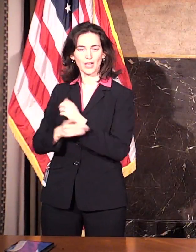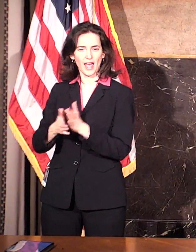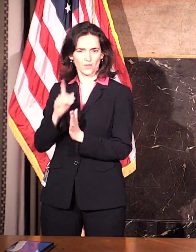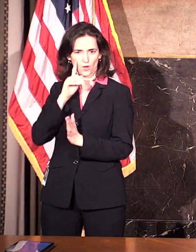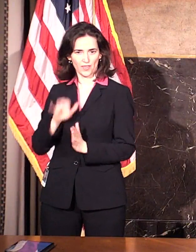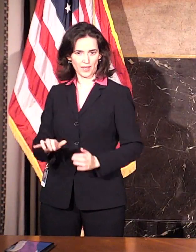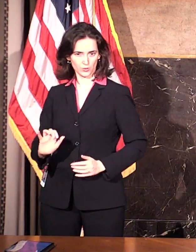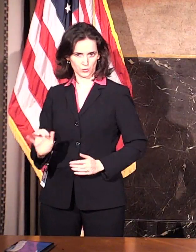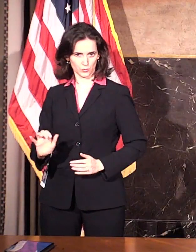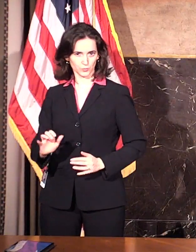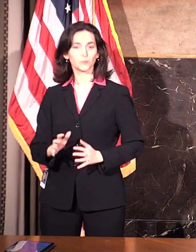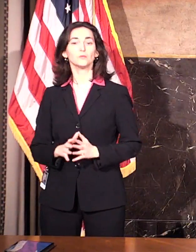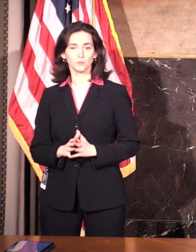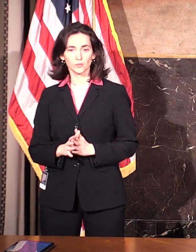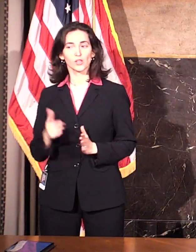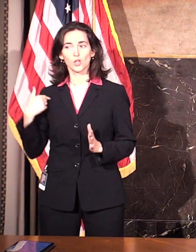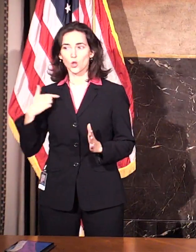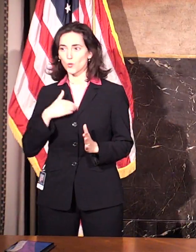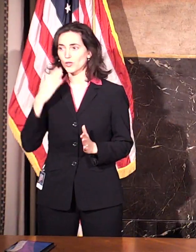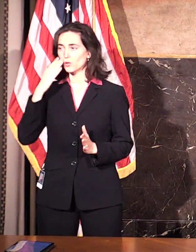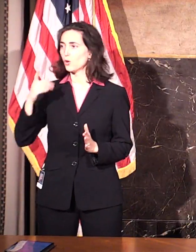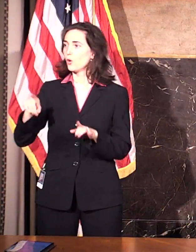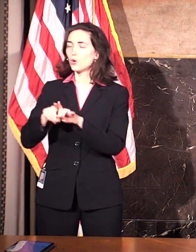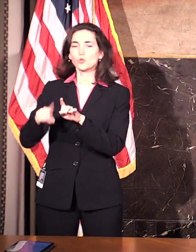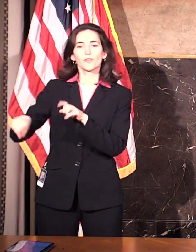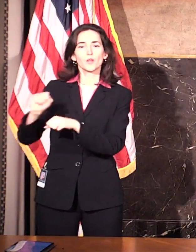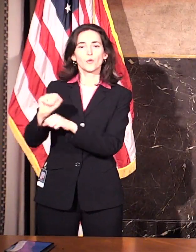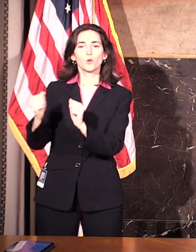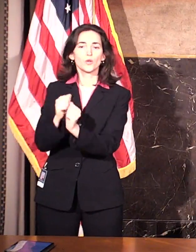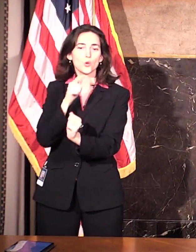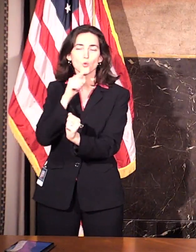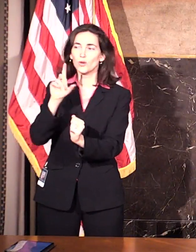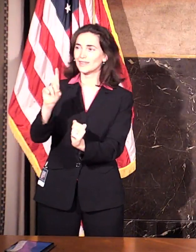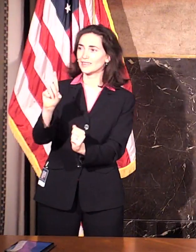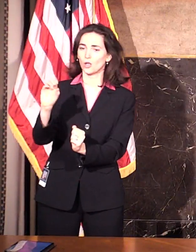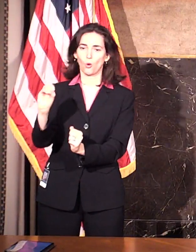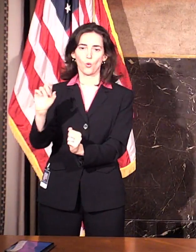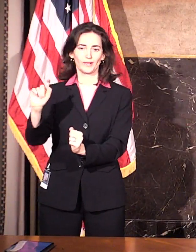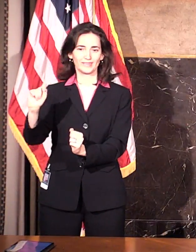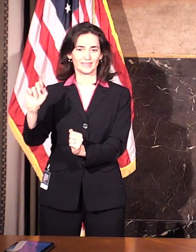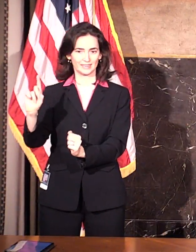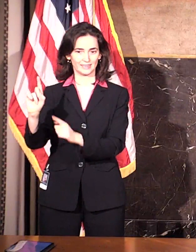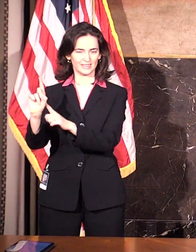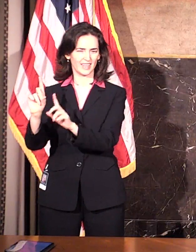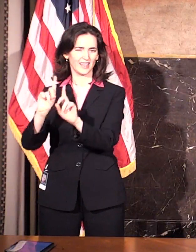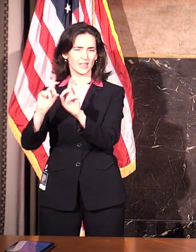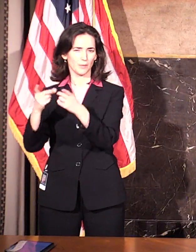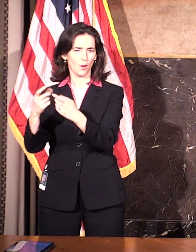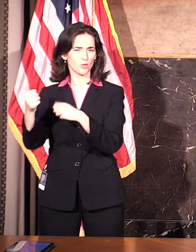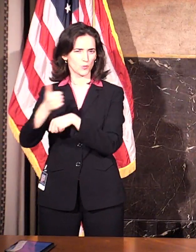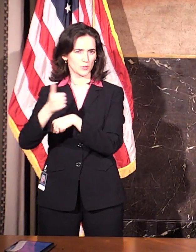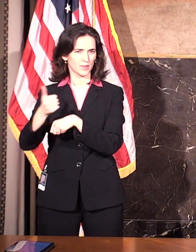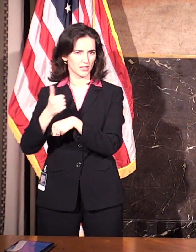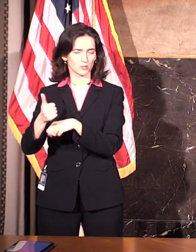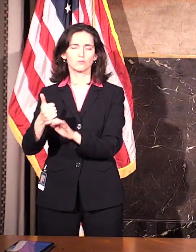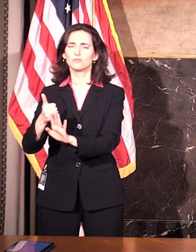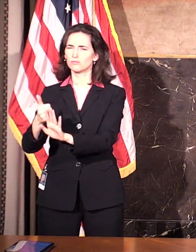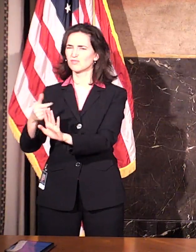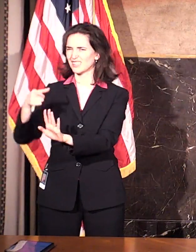we know that they are working as well with DOTD, for example, and I'll get to that in just a